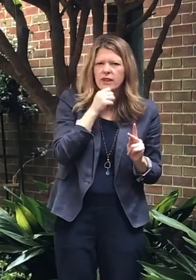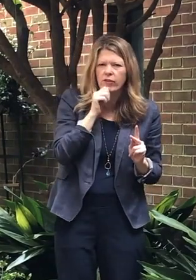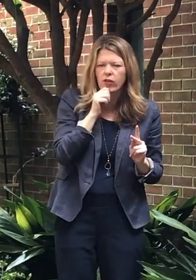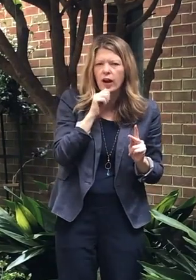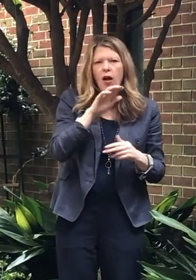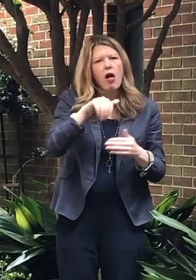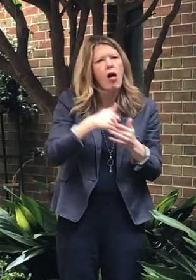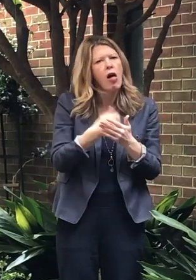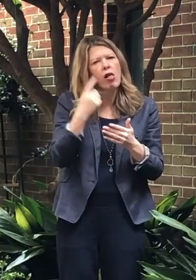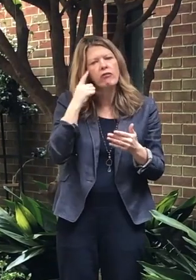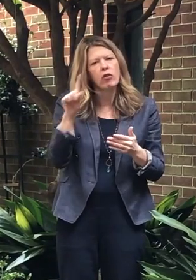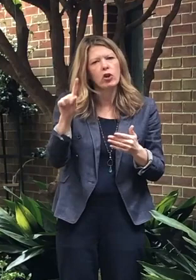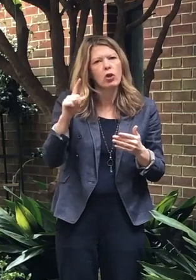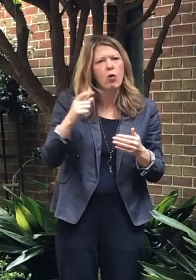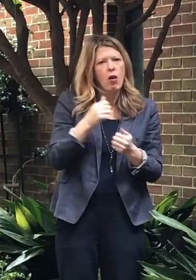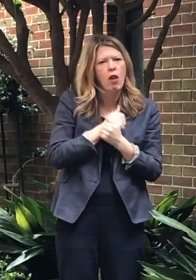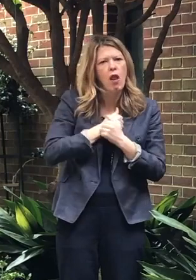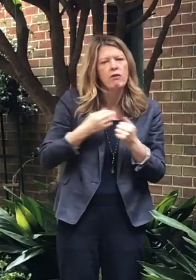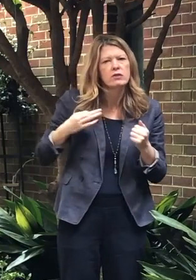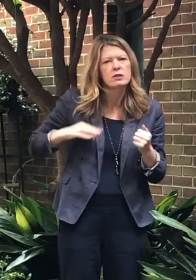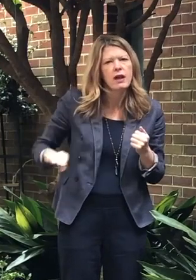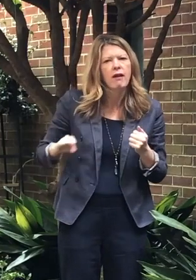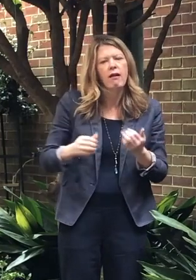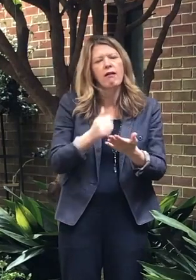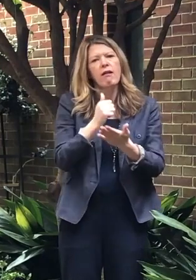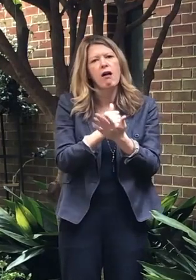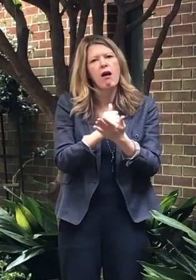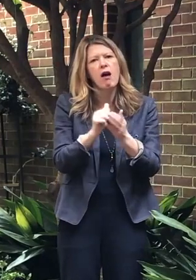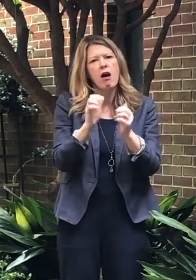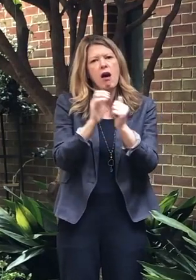love's sake. Amen.